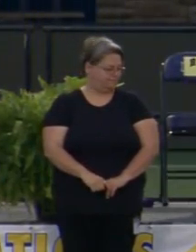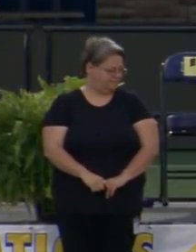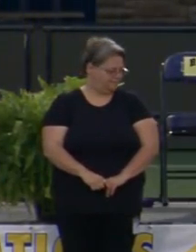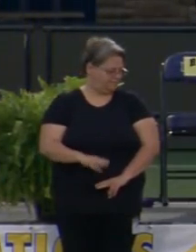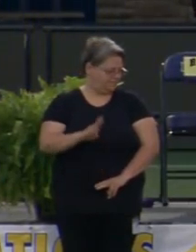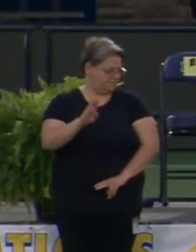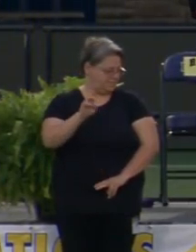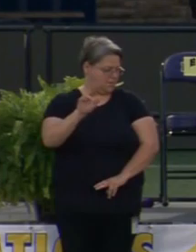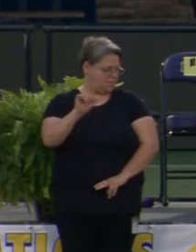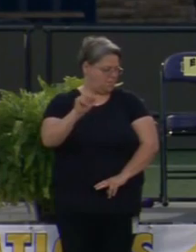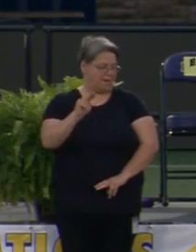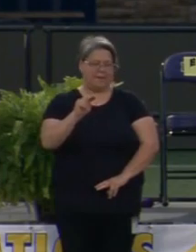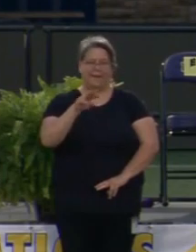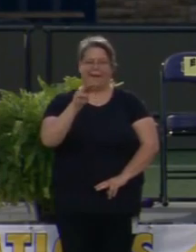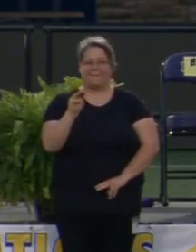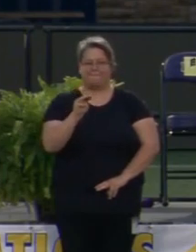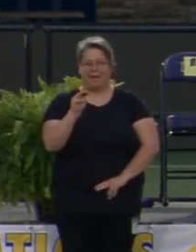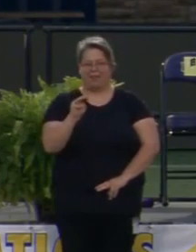Brian Matthews.